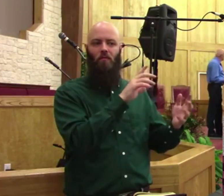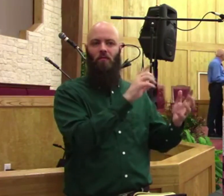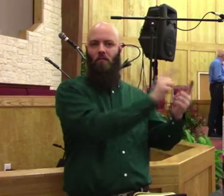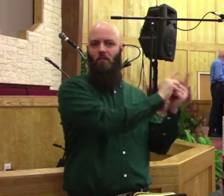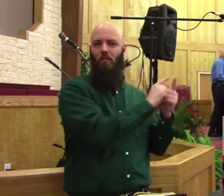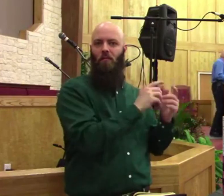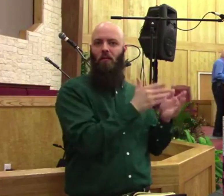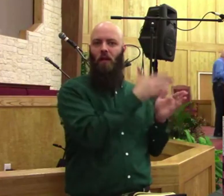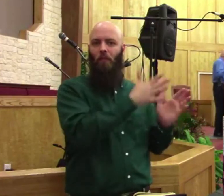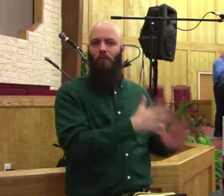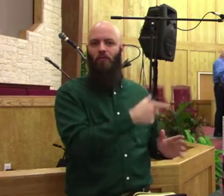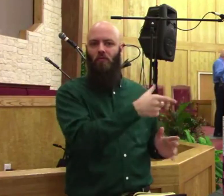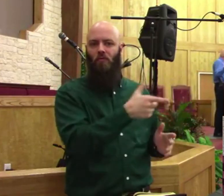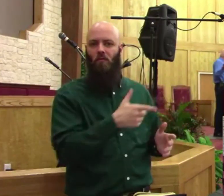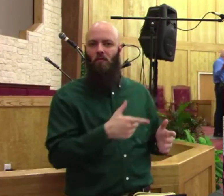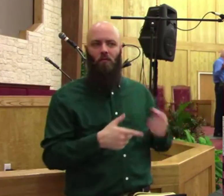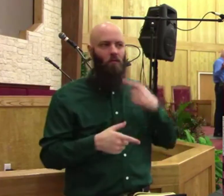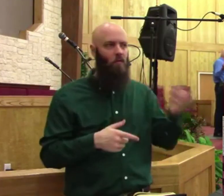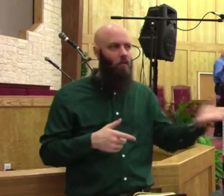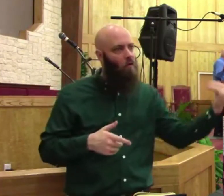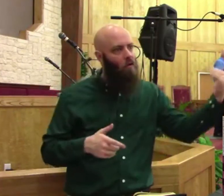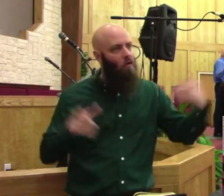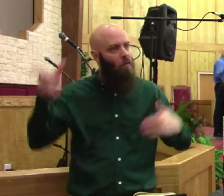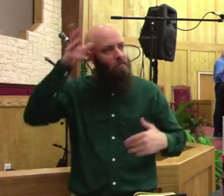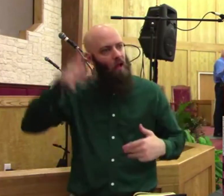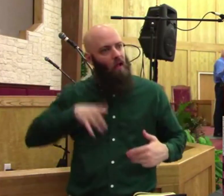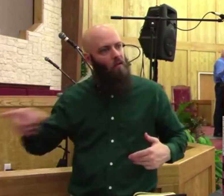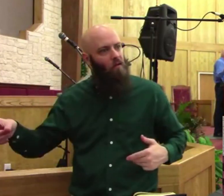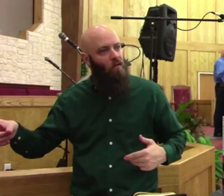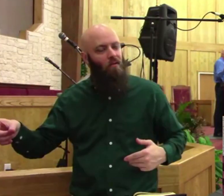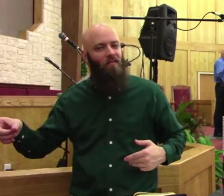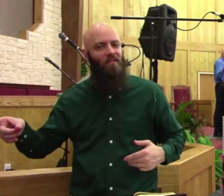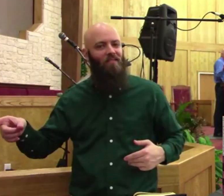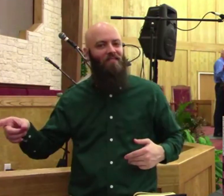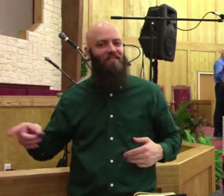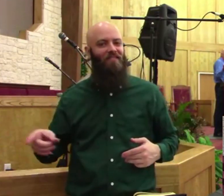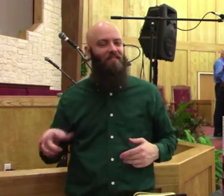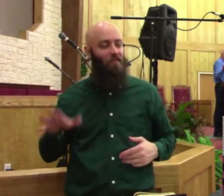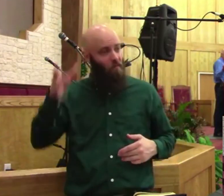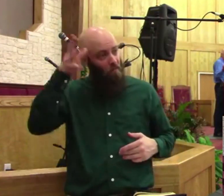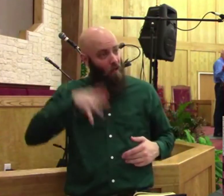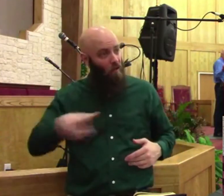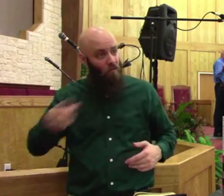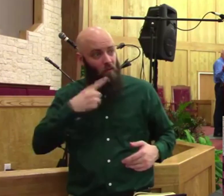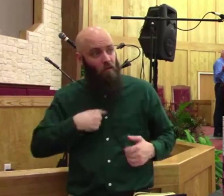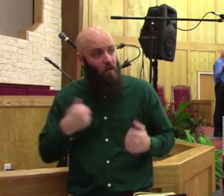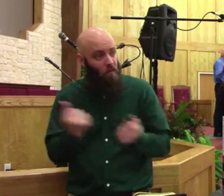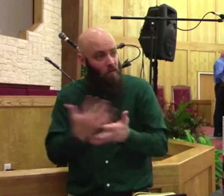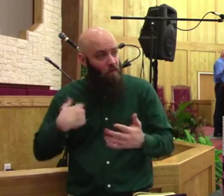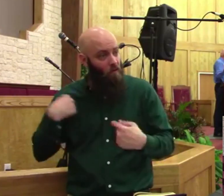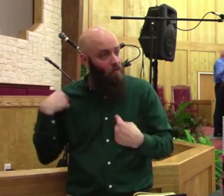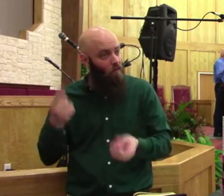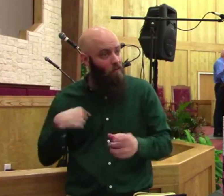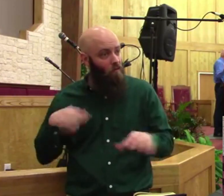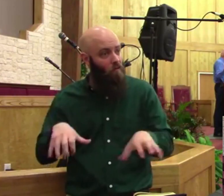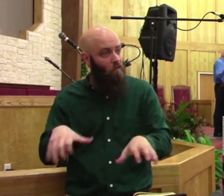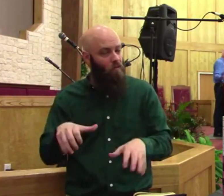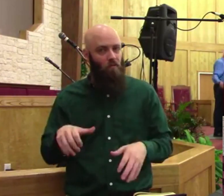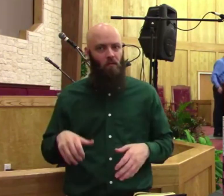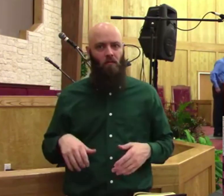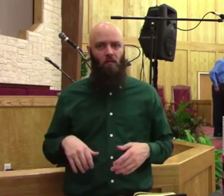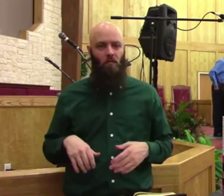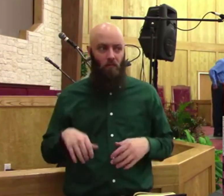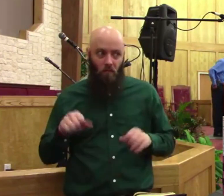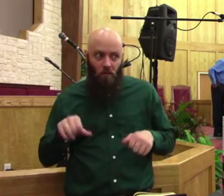neighbors. Come see a man who told me everything I've ever done. Could this be the Christ?